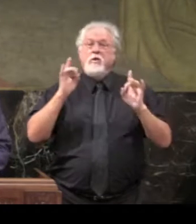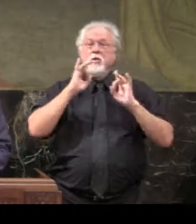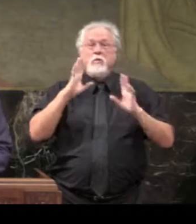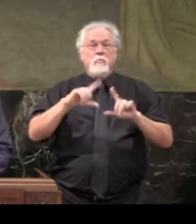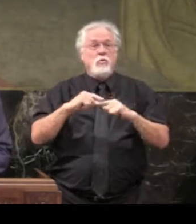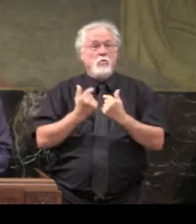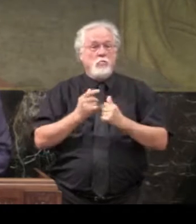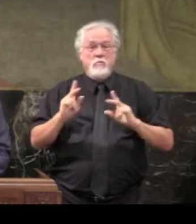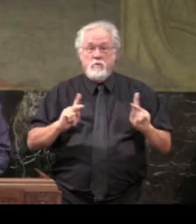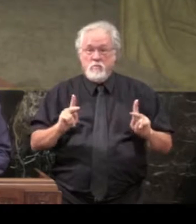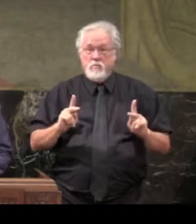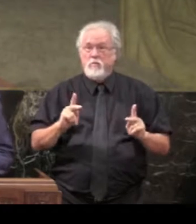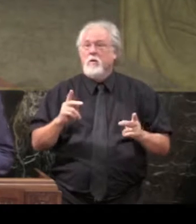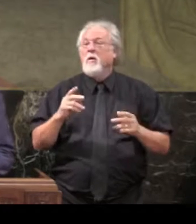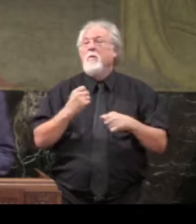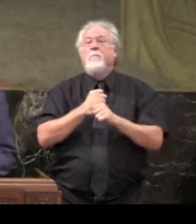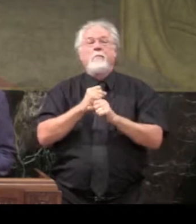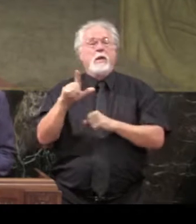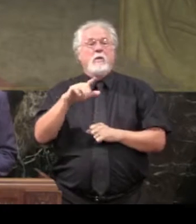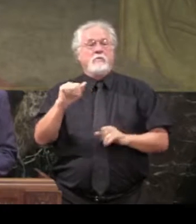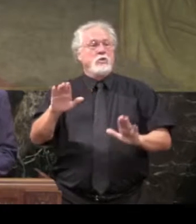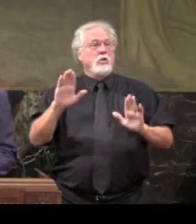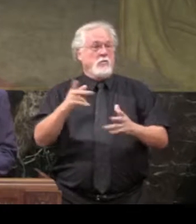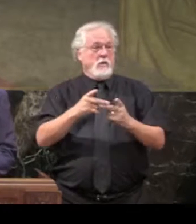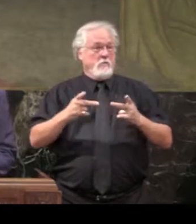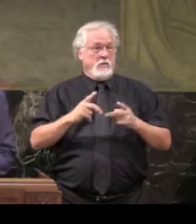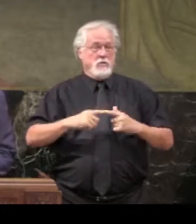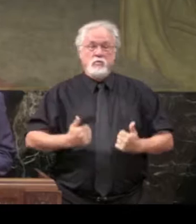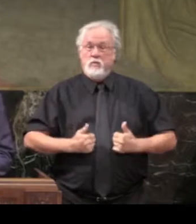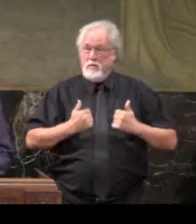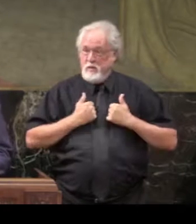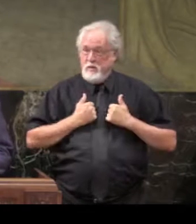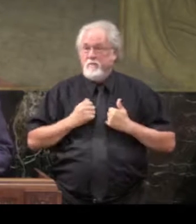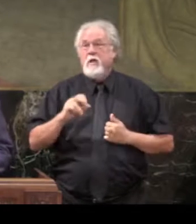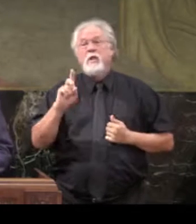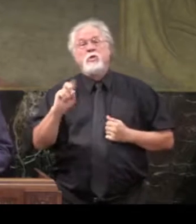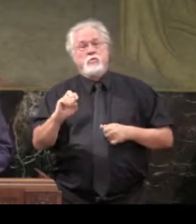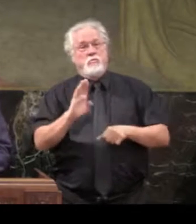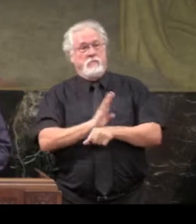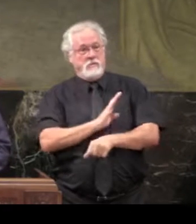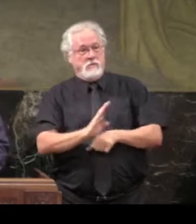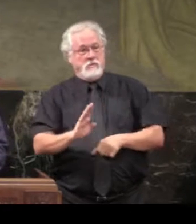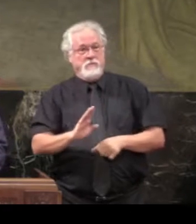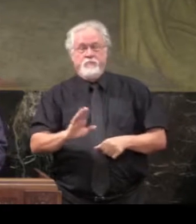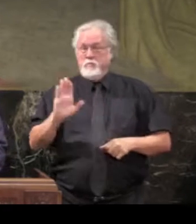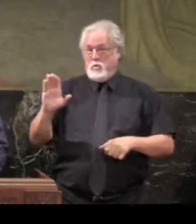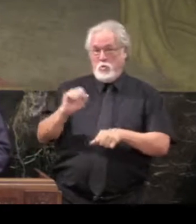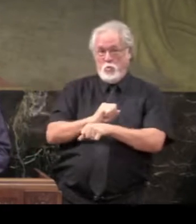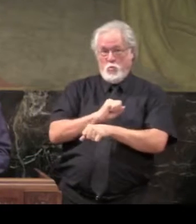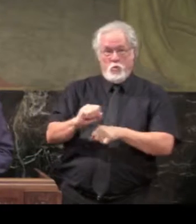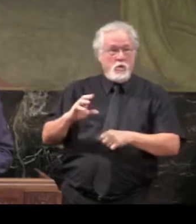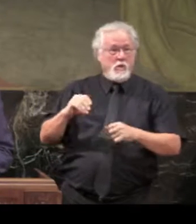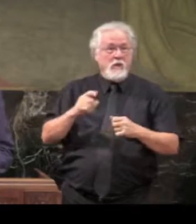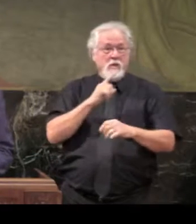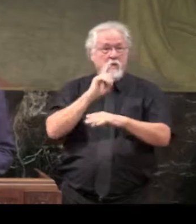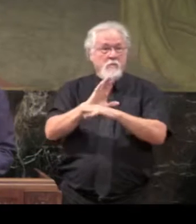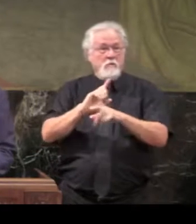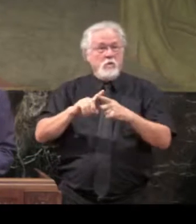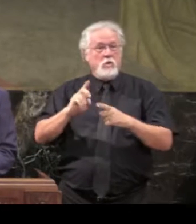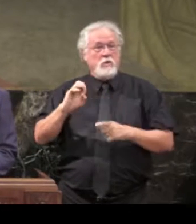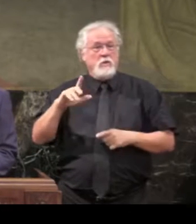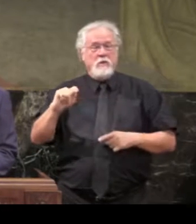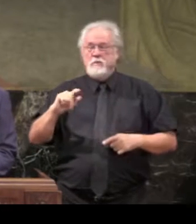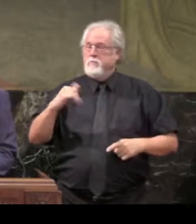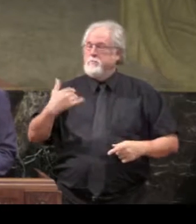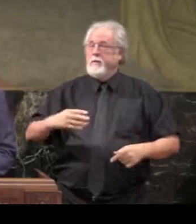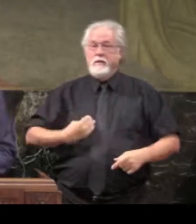people fighting to make Louisiana a great place to live and to do business. Their work and commitment to the Delta inspires me each